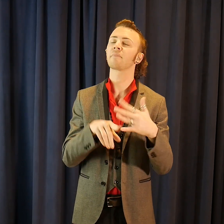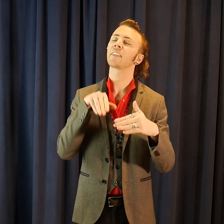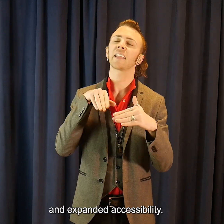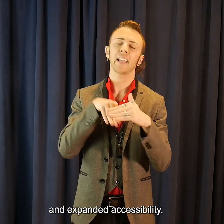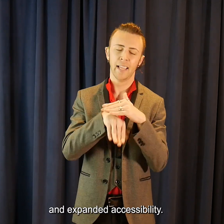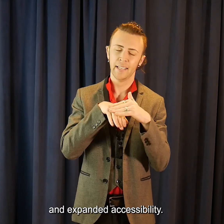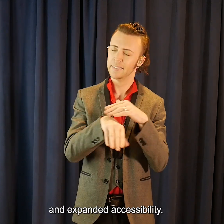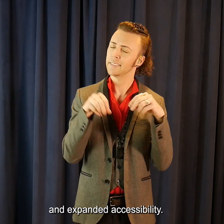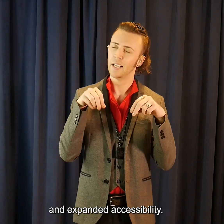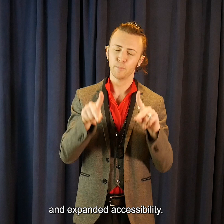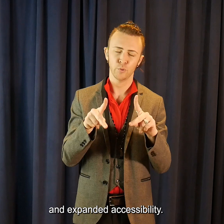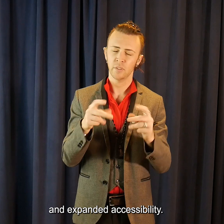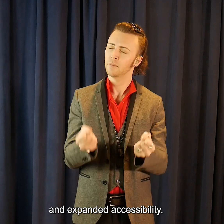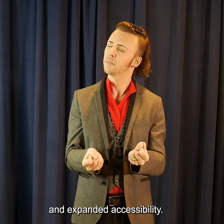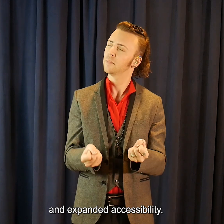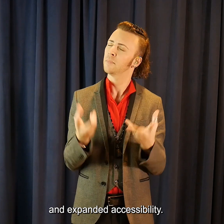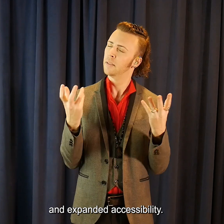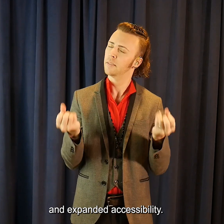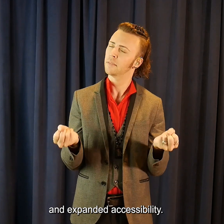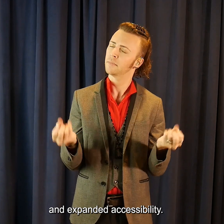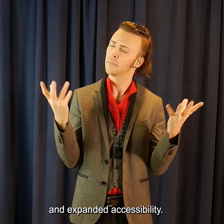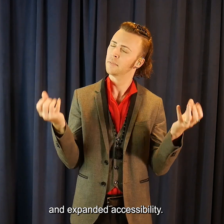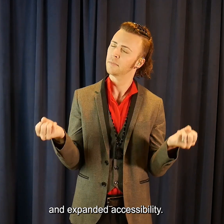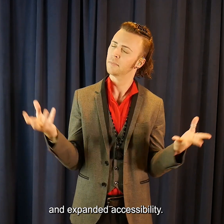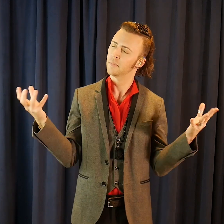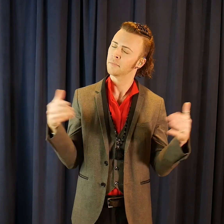and expanded accessibility.